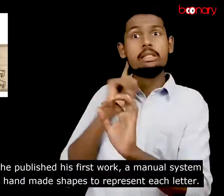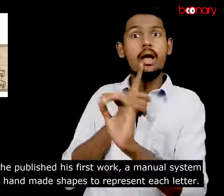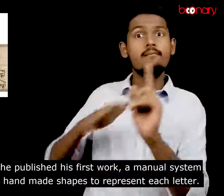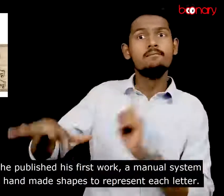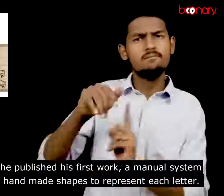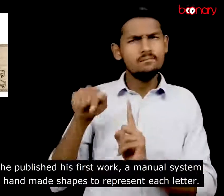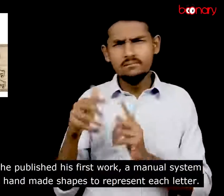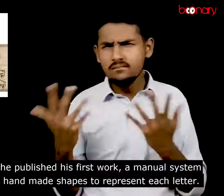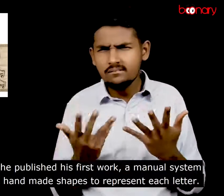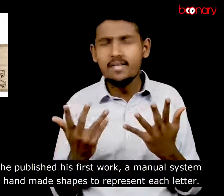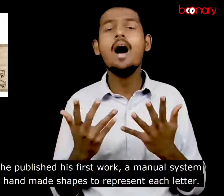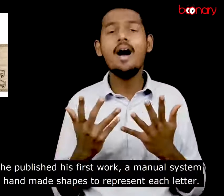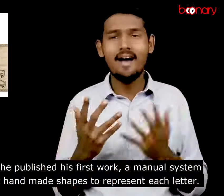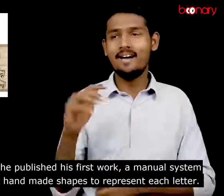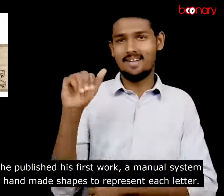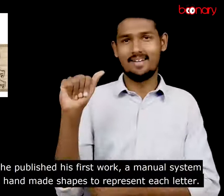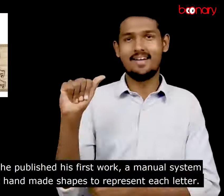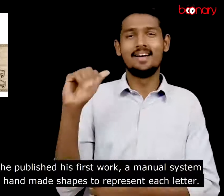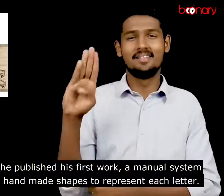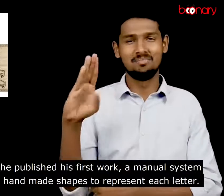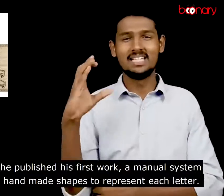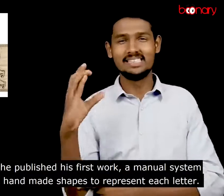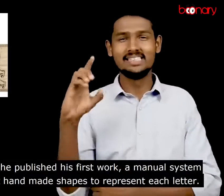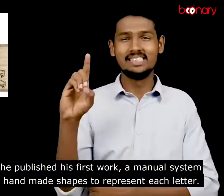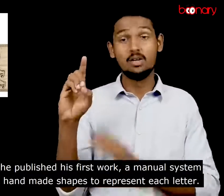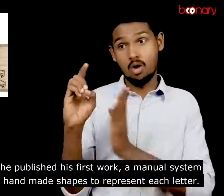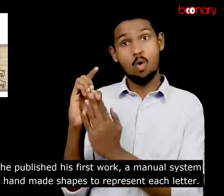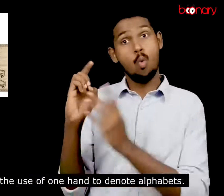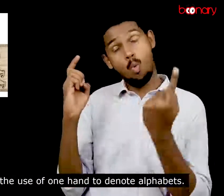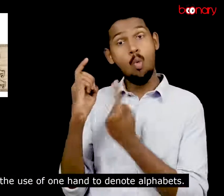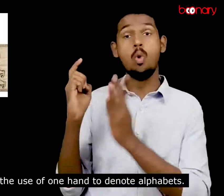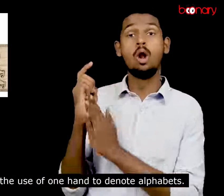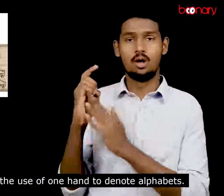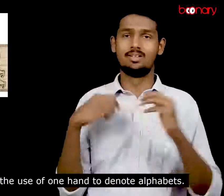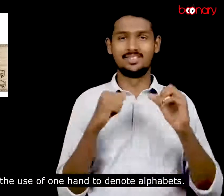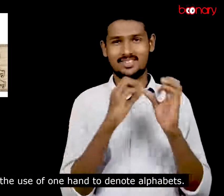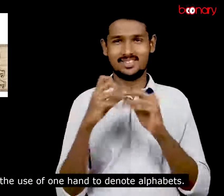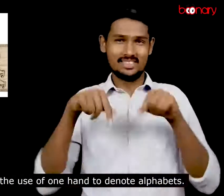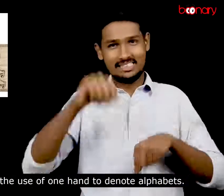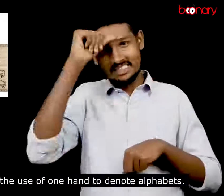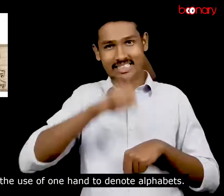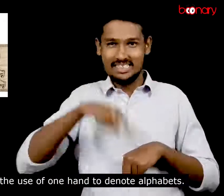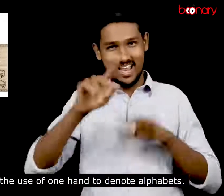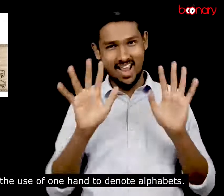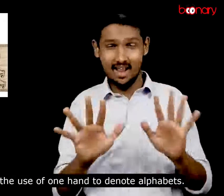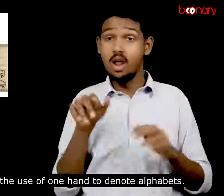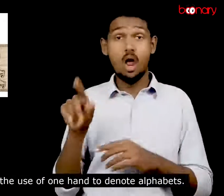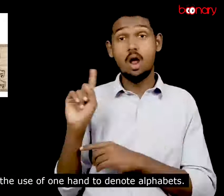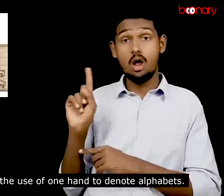hand made shapes to represent each letter. Unlike ISL, it was the use